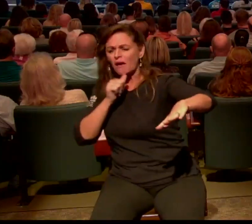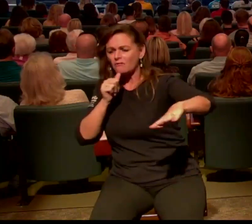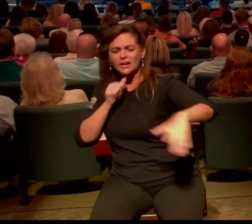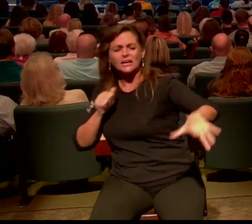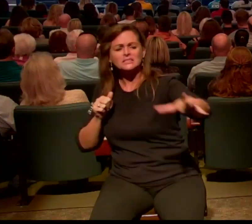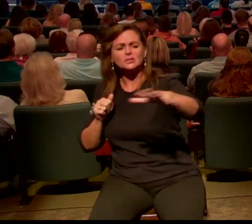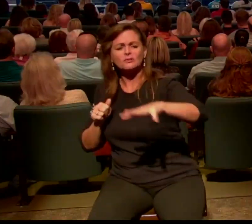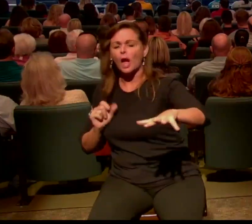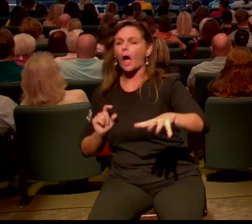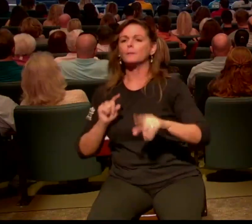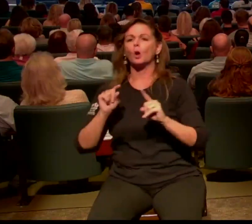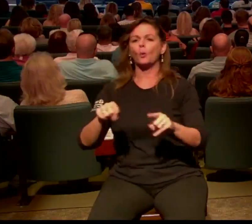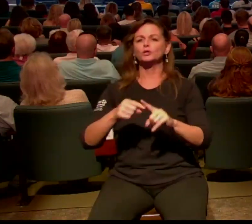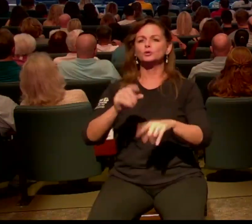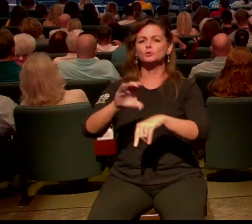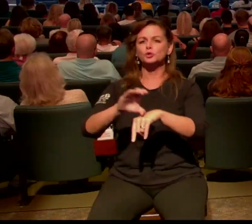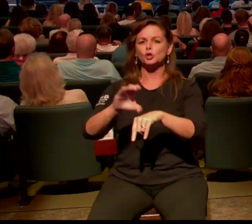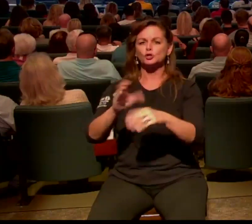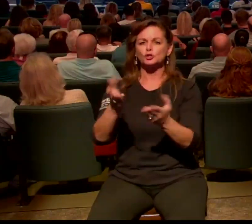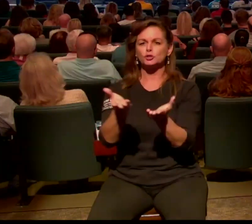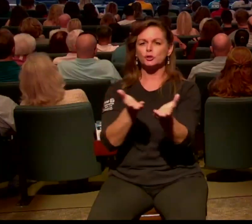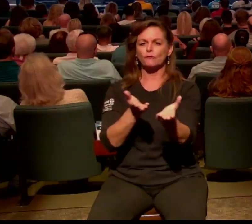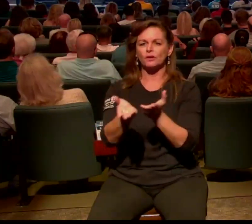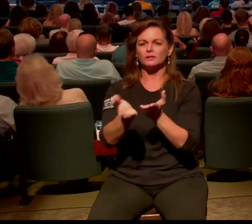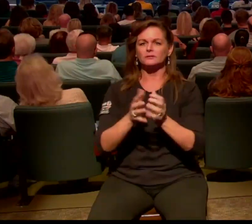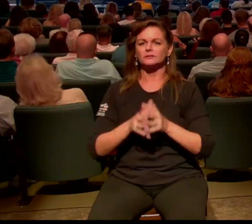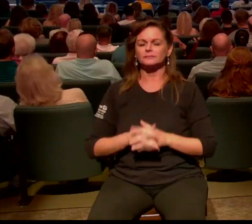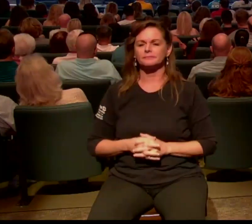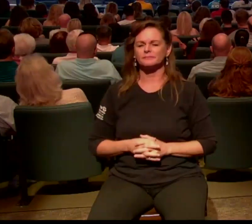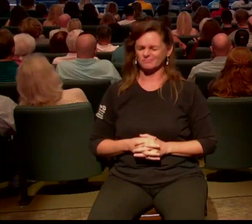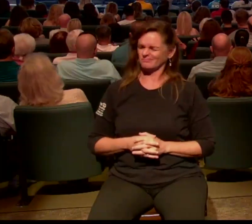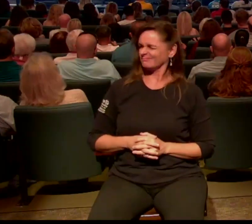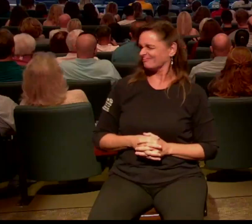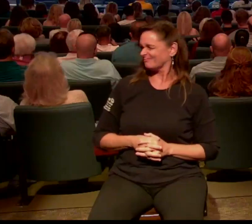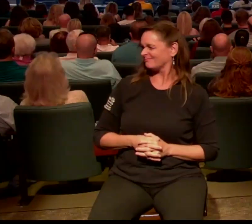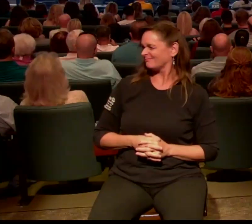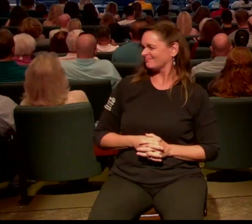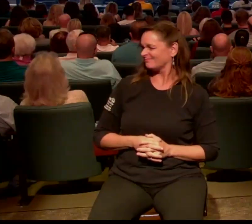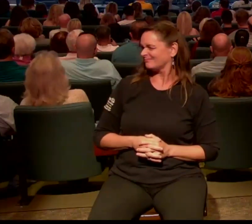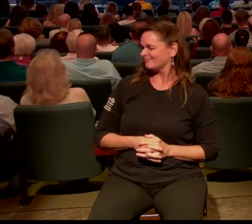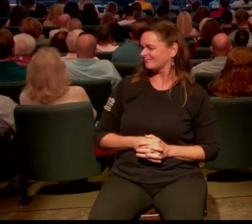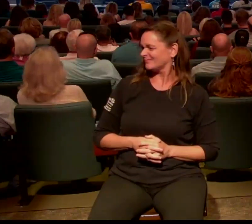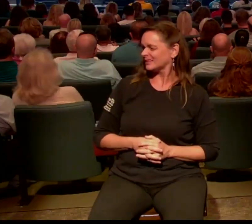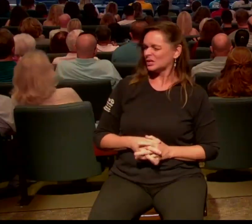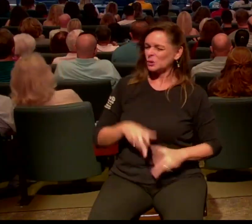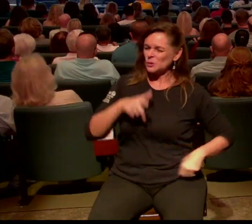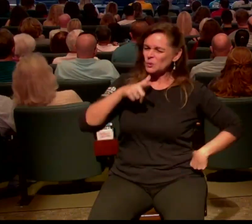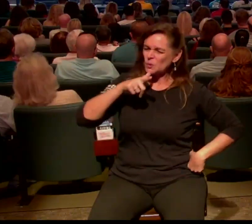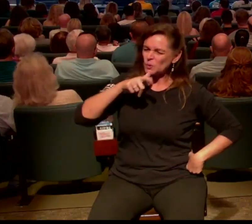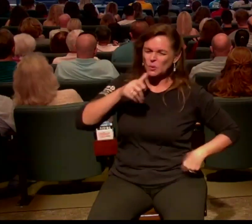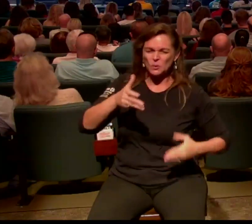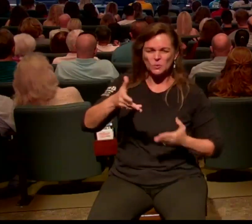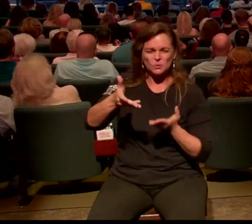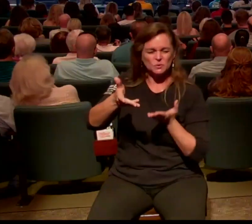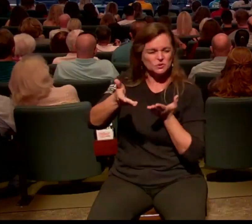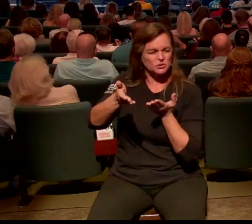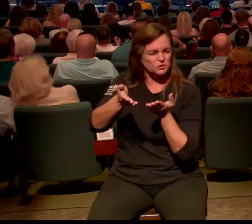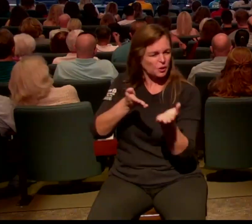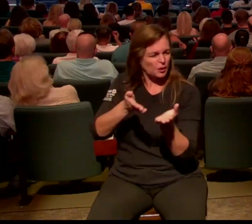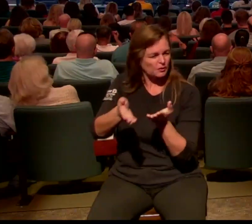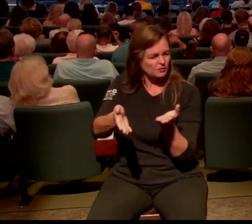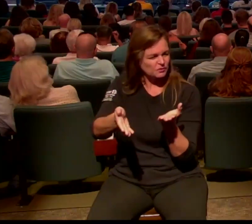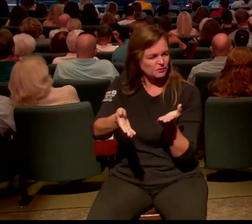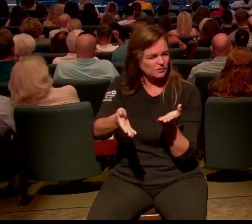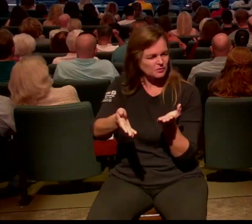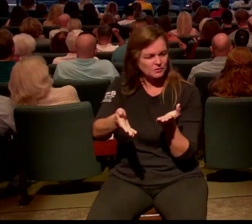church service. And I've always said to myself, where's the service?